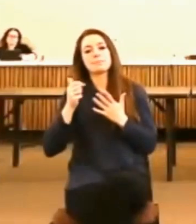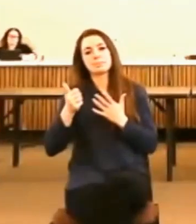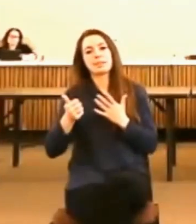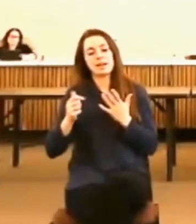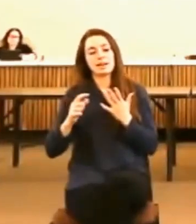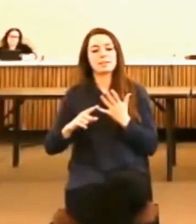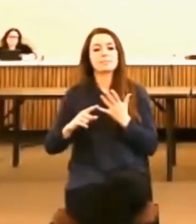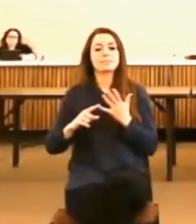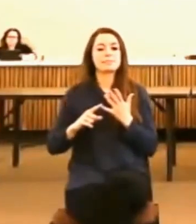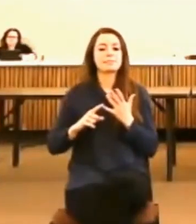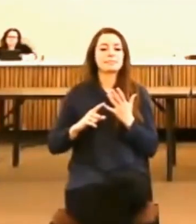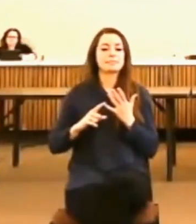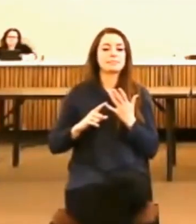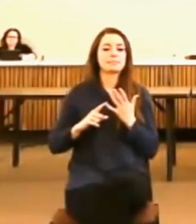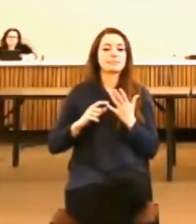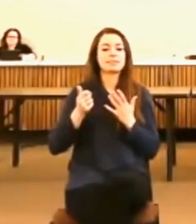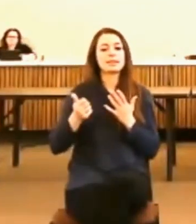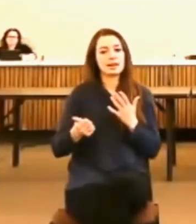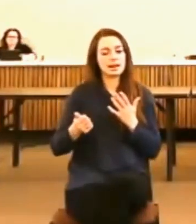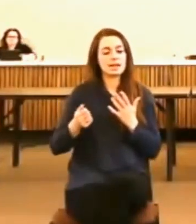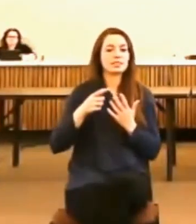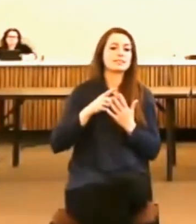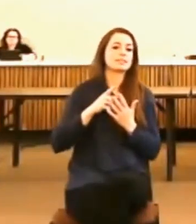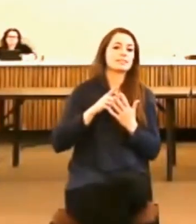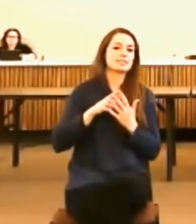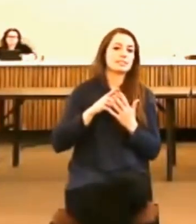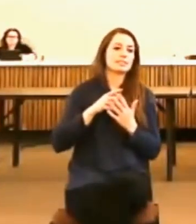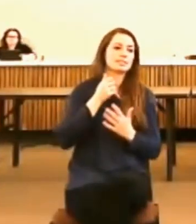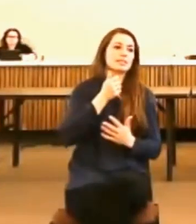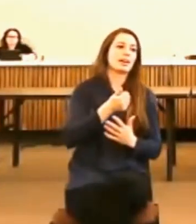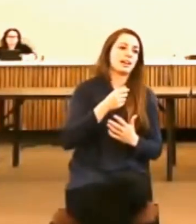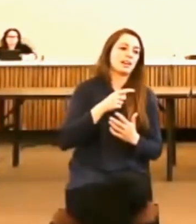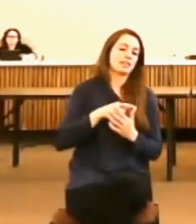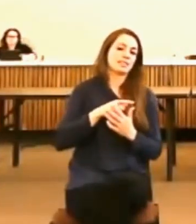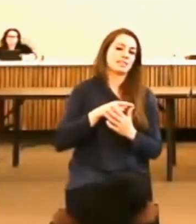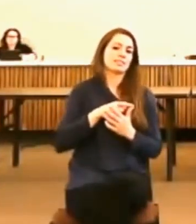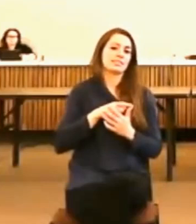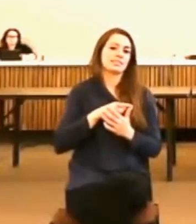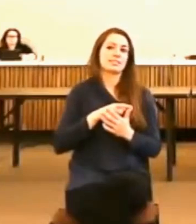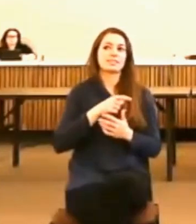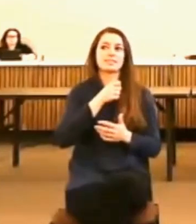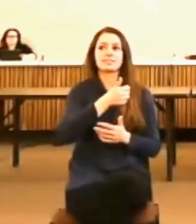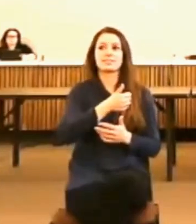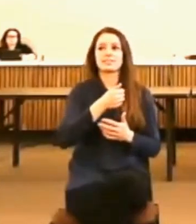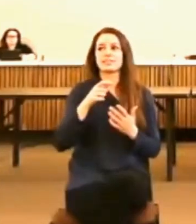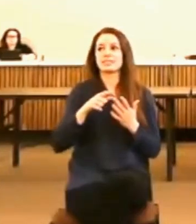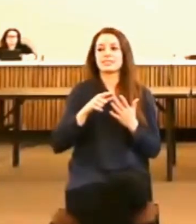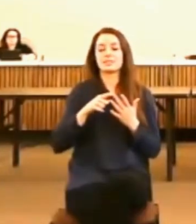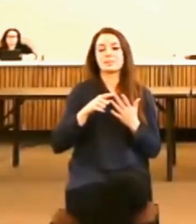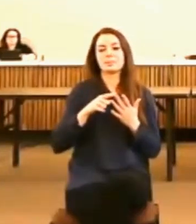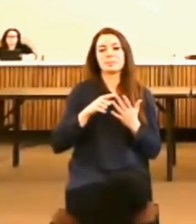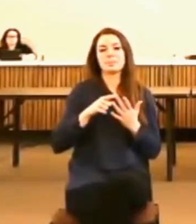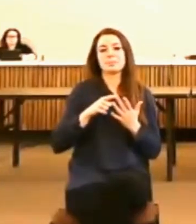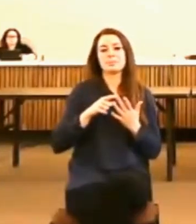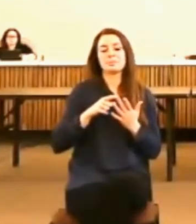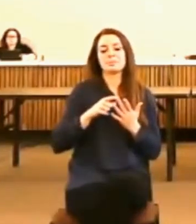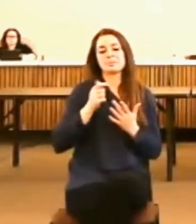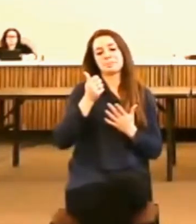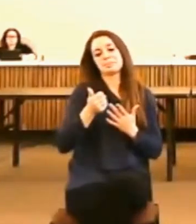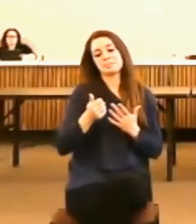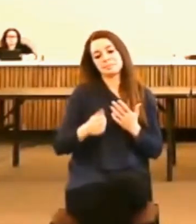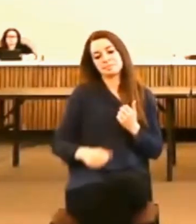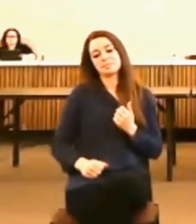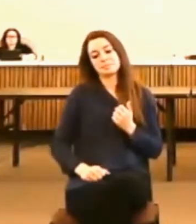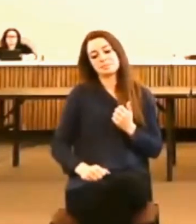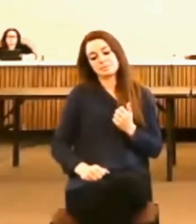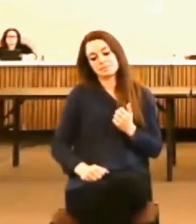Research of Chernobyl dogs. Scientists have found genetic differences. Scientists studying